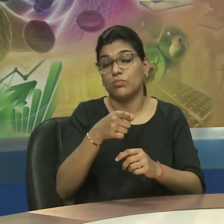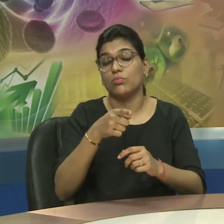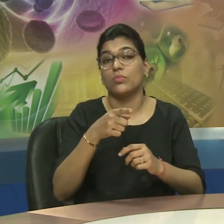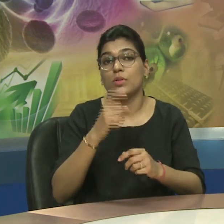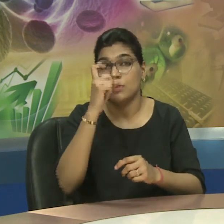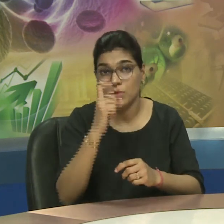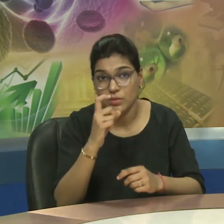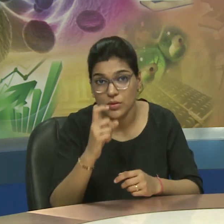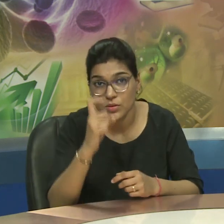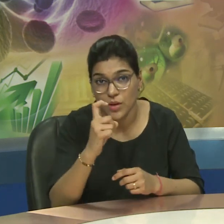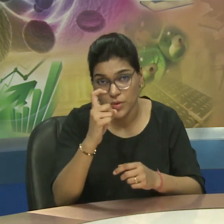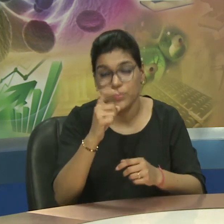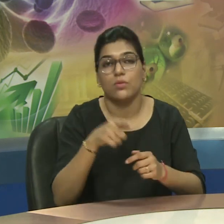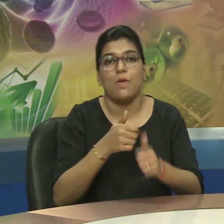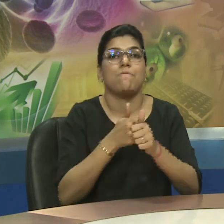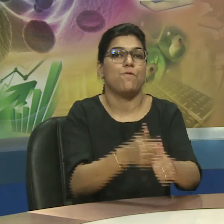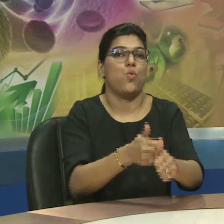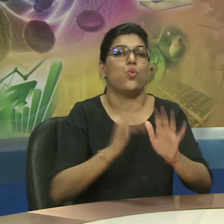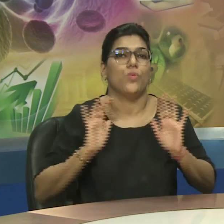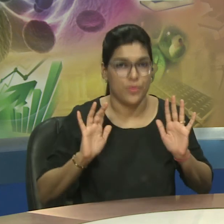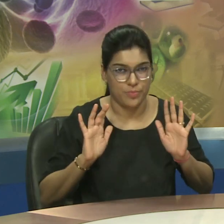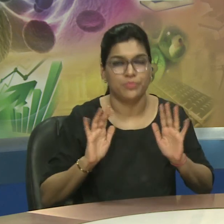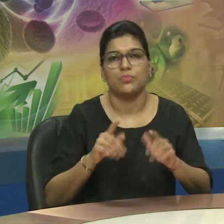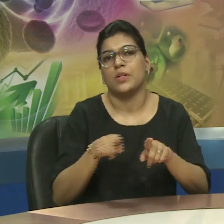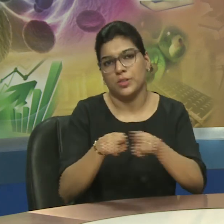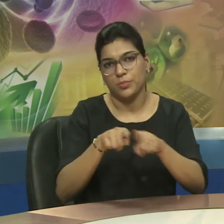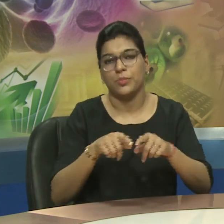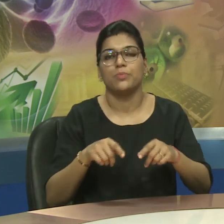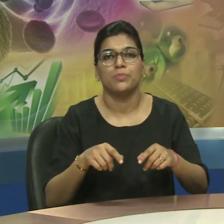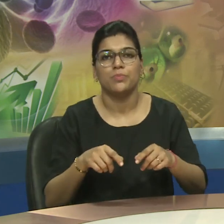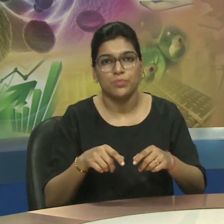Next point is causa proximia, nearest cause.